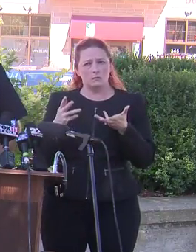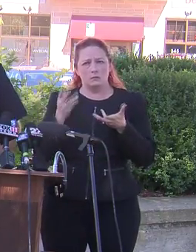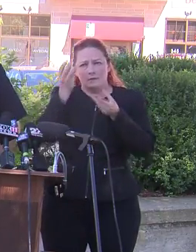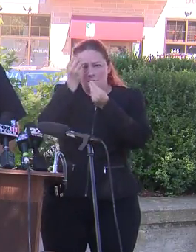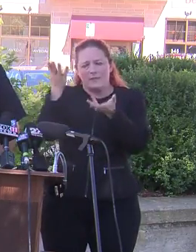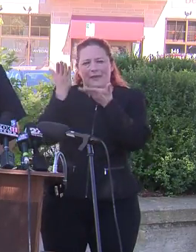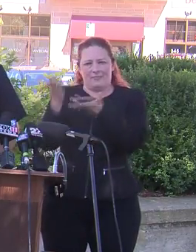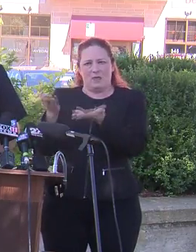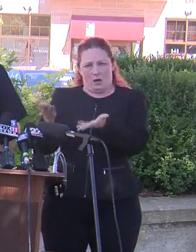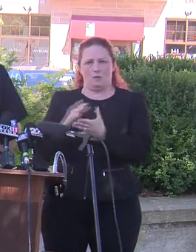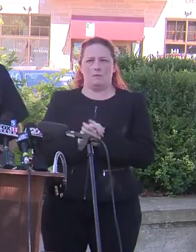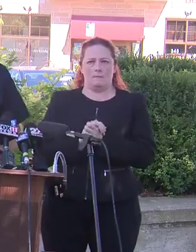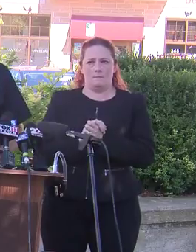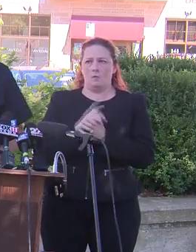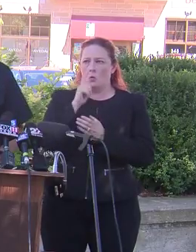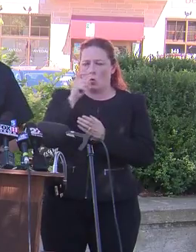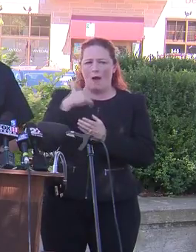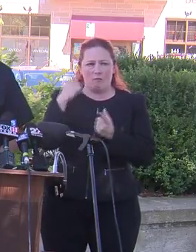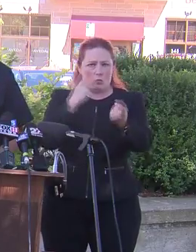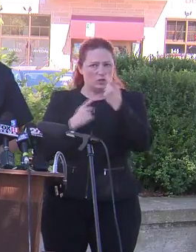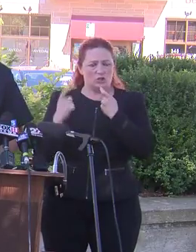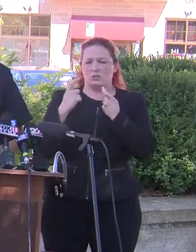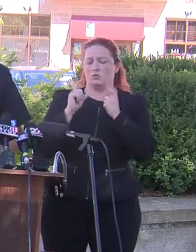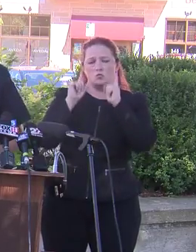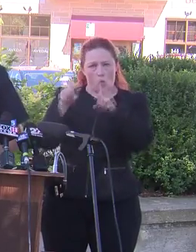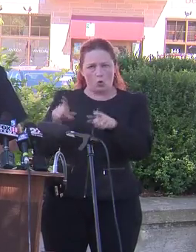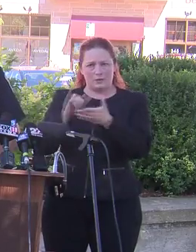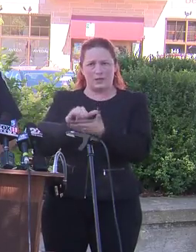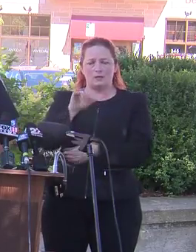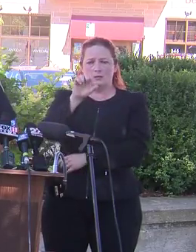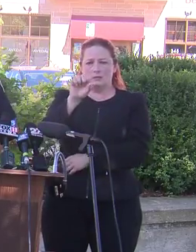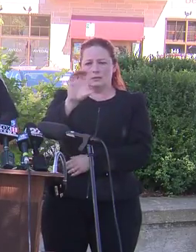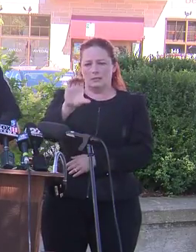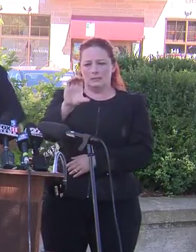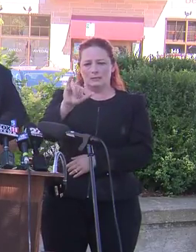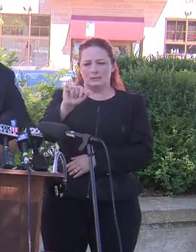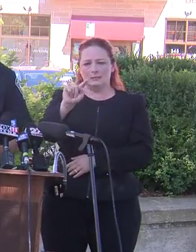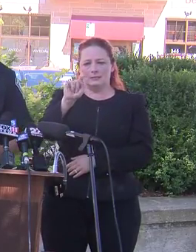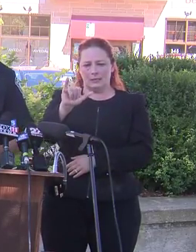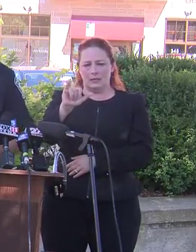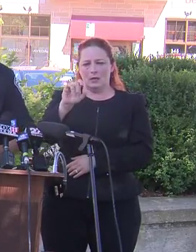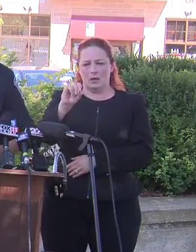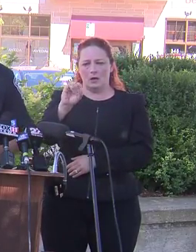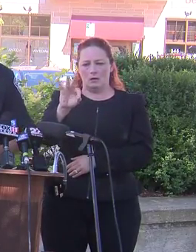out to the people who have those questions. Please go to that website again,